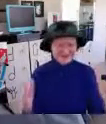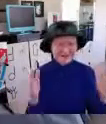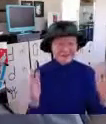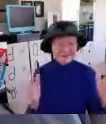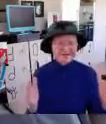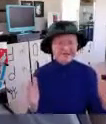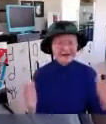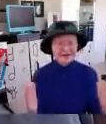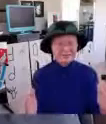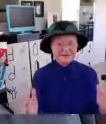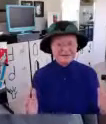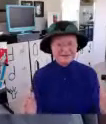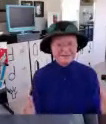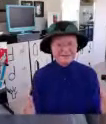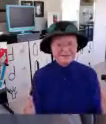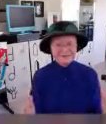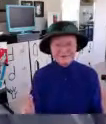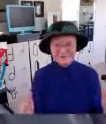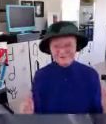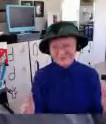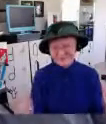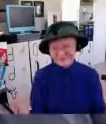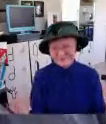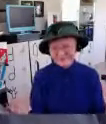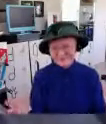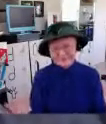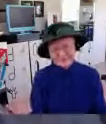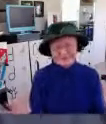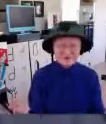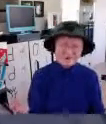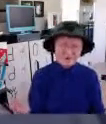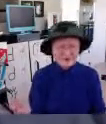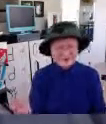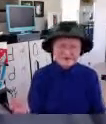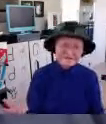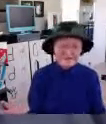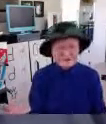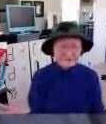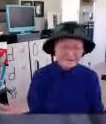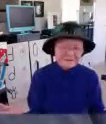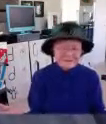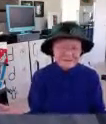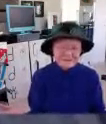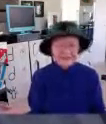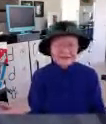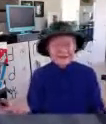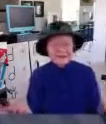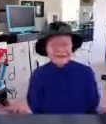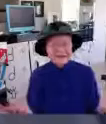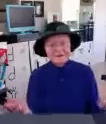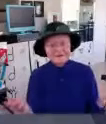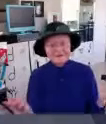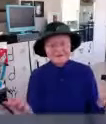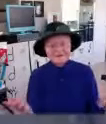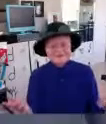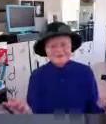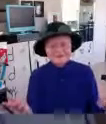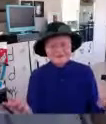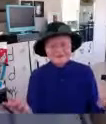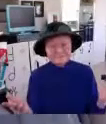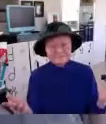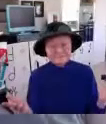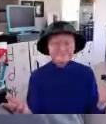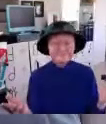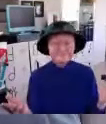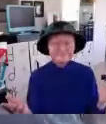Excel database. Isn't that right? Or a database, Access, whatever software you want to use,